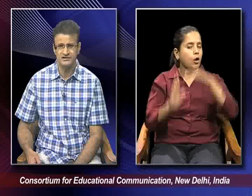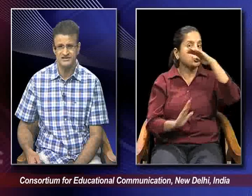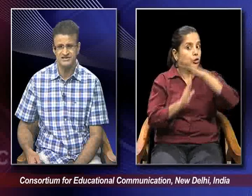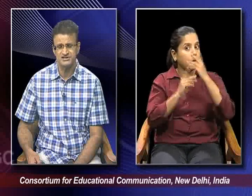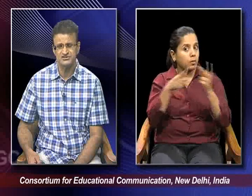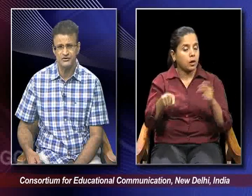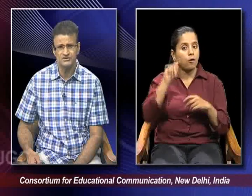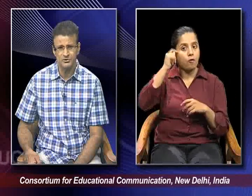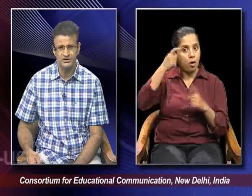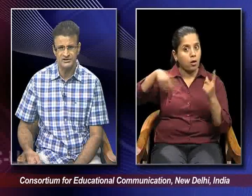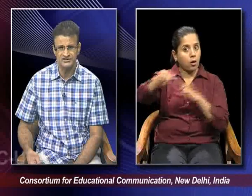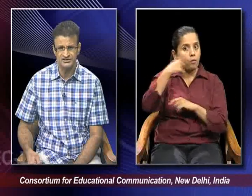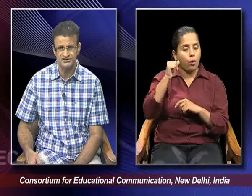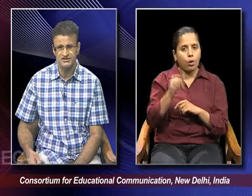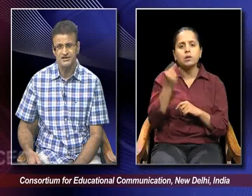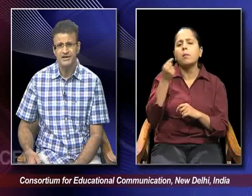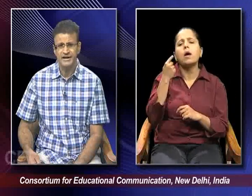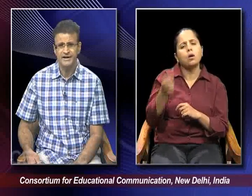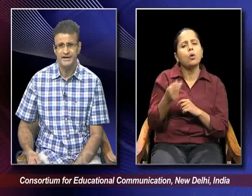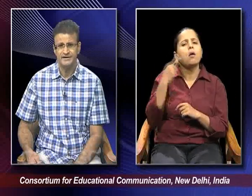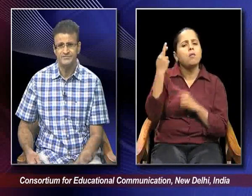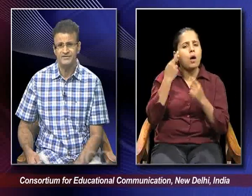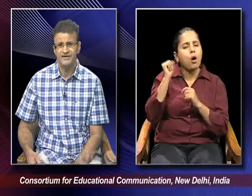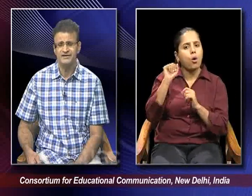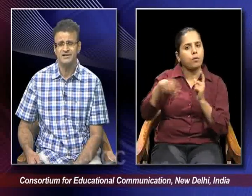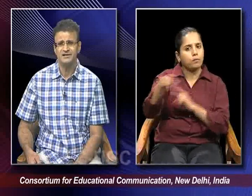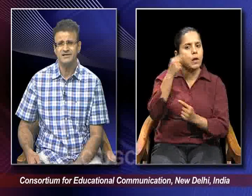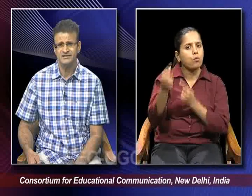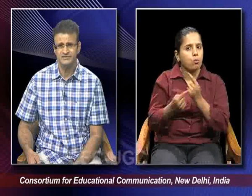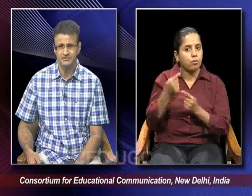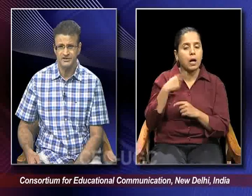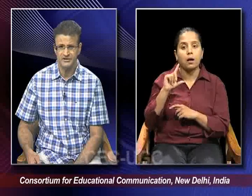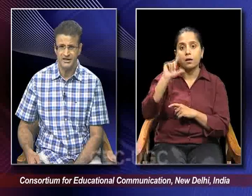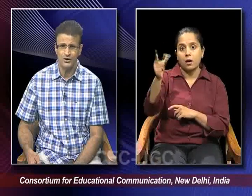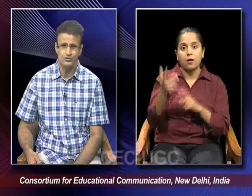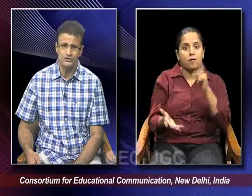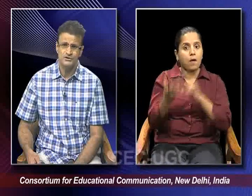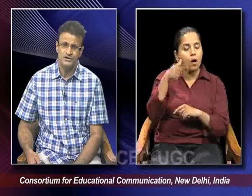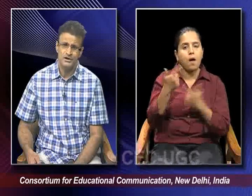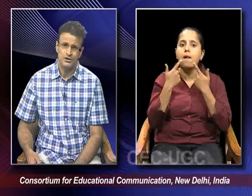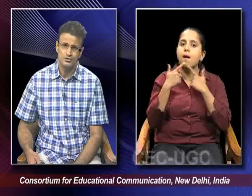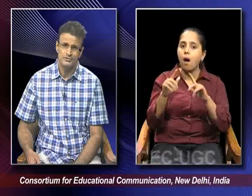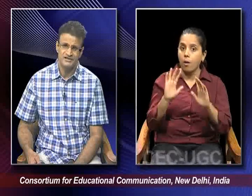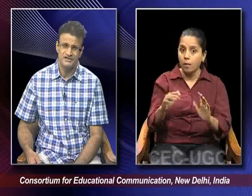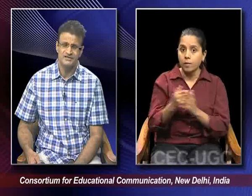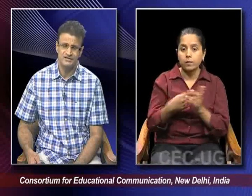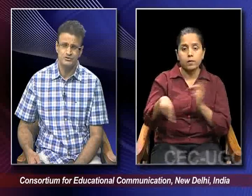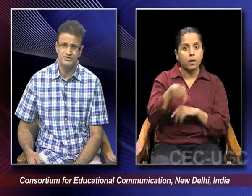colonial censors for the political reasons, and we find that later they were being allowed to